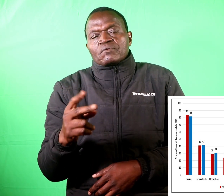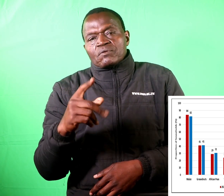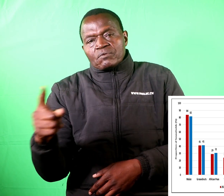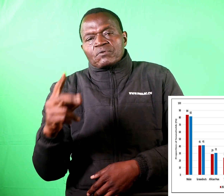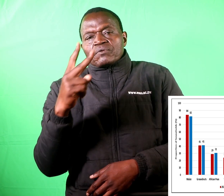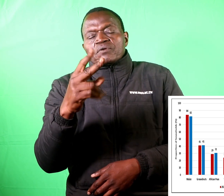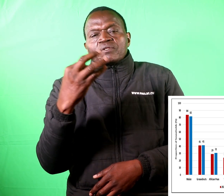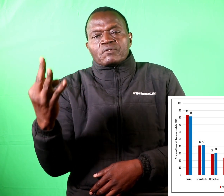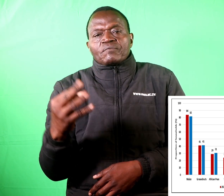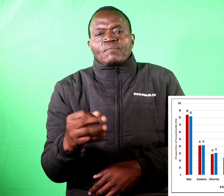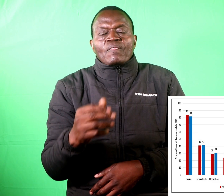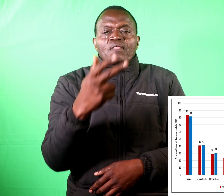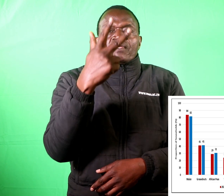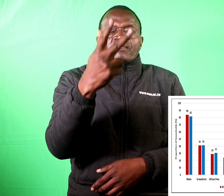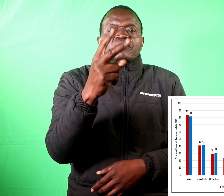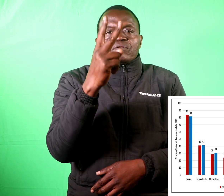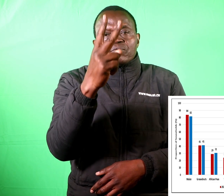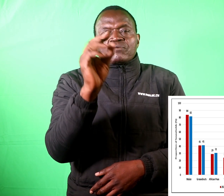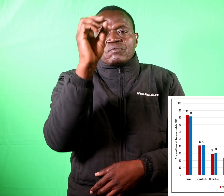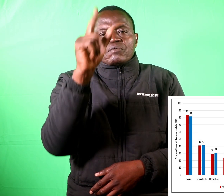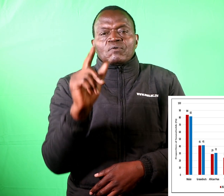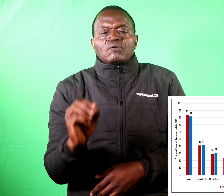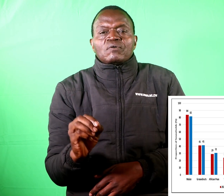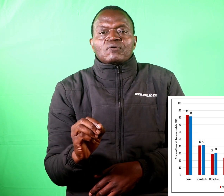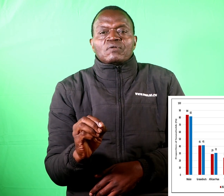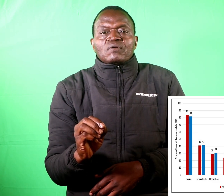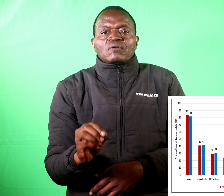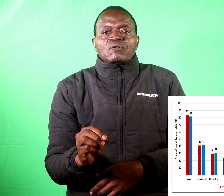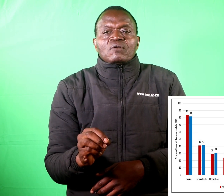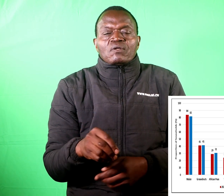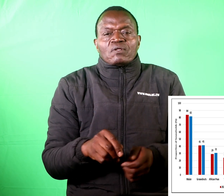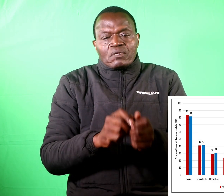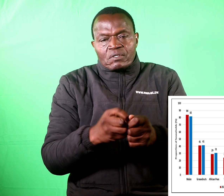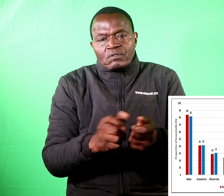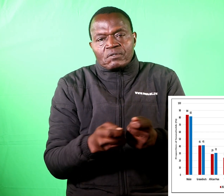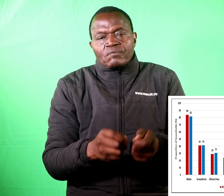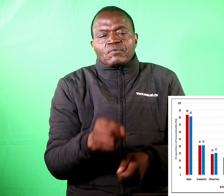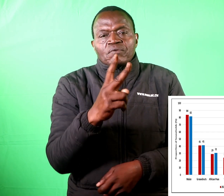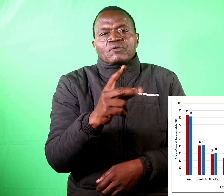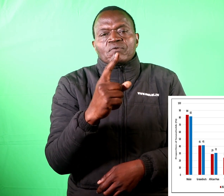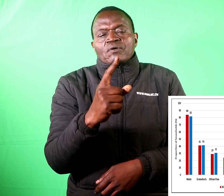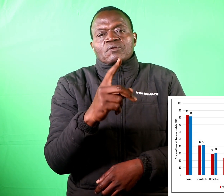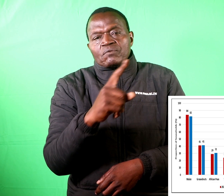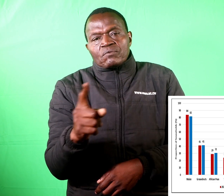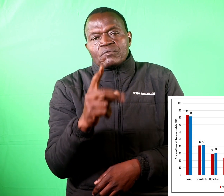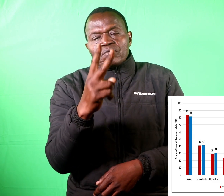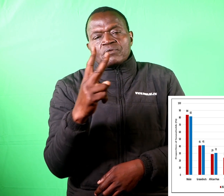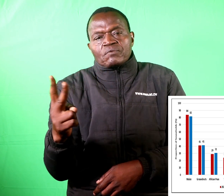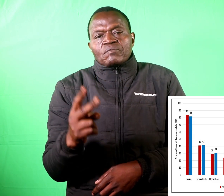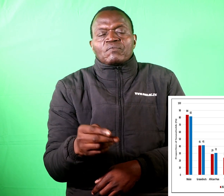2023, 82%. Groundnuts 2021 to 2022,